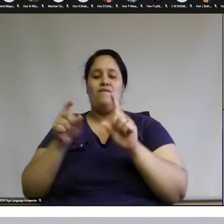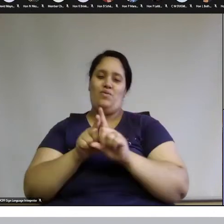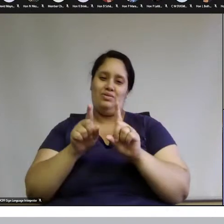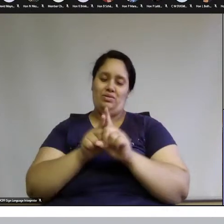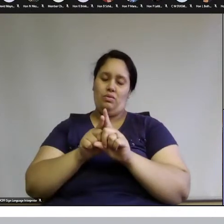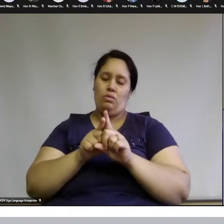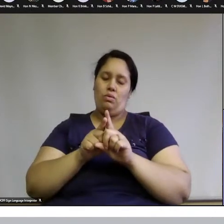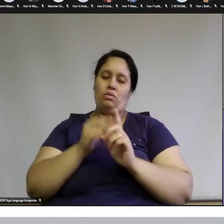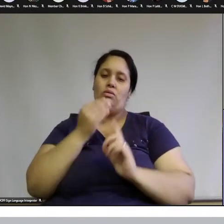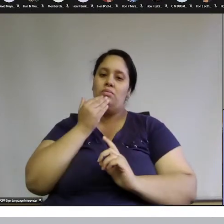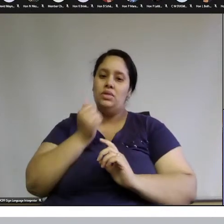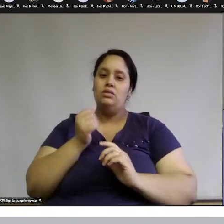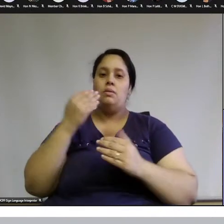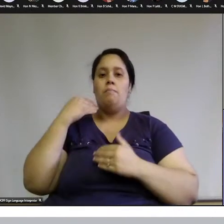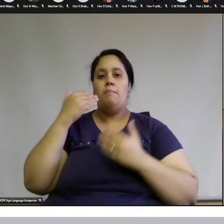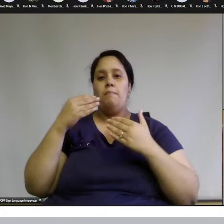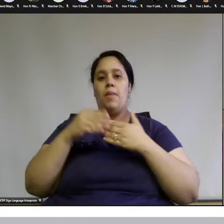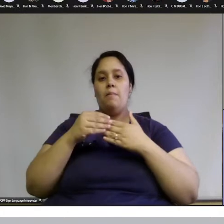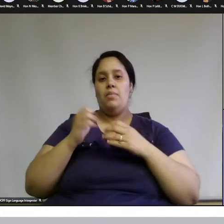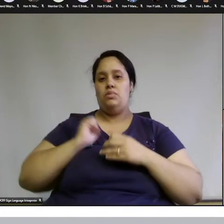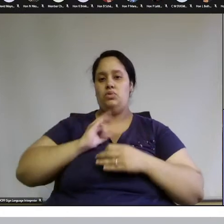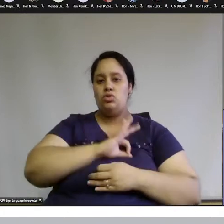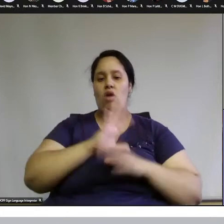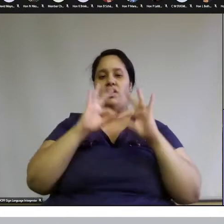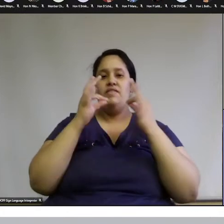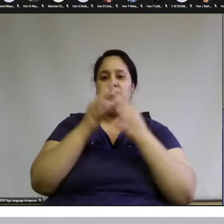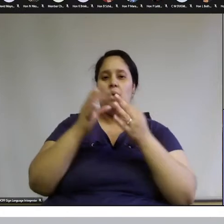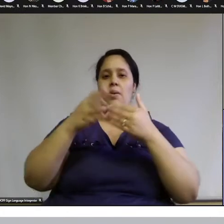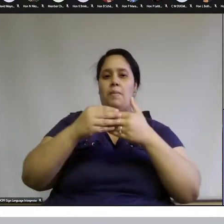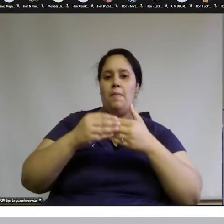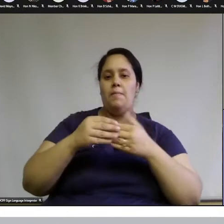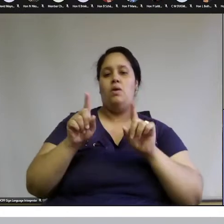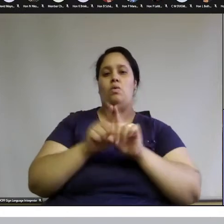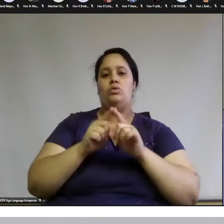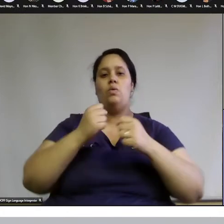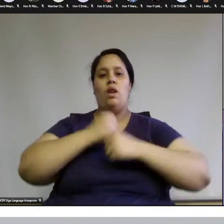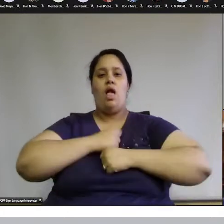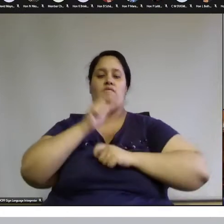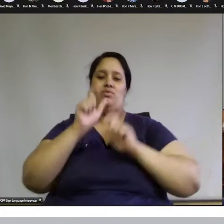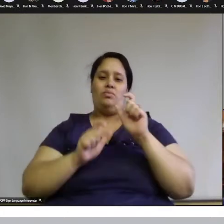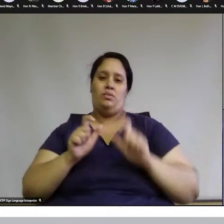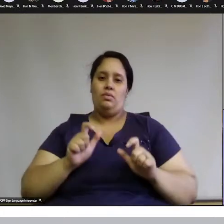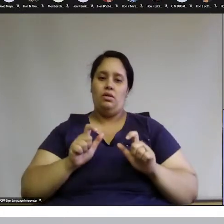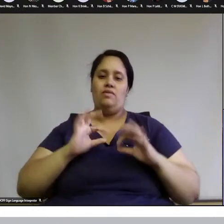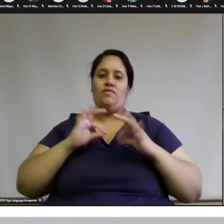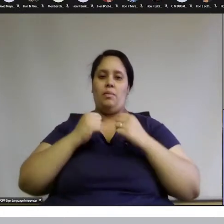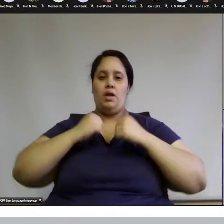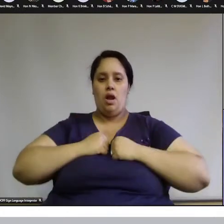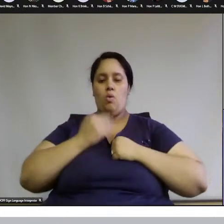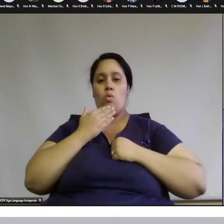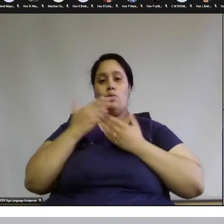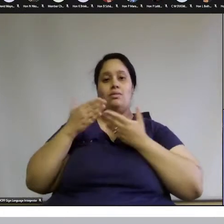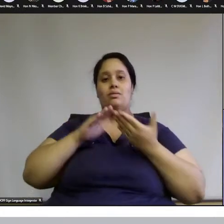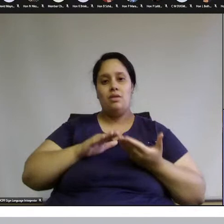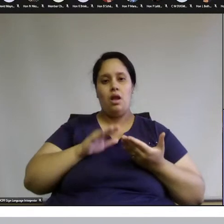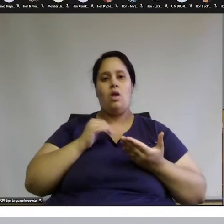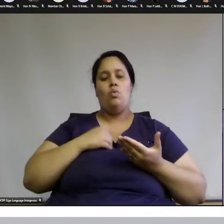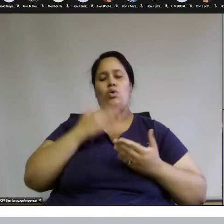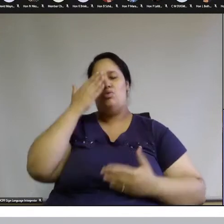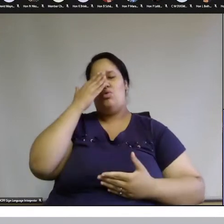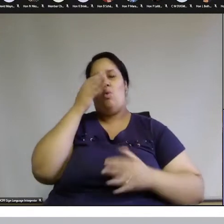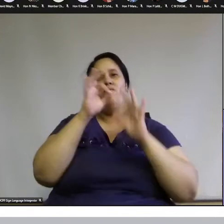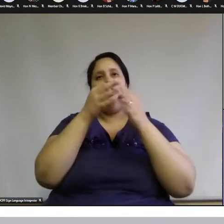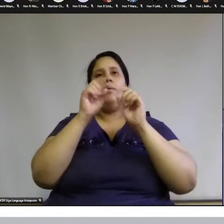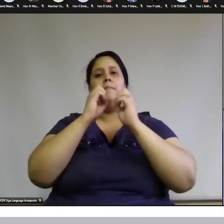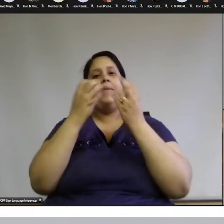honorable members and staff and all family members and our loved ones, we've lost people that we love, and I